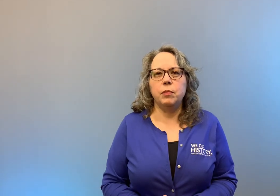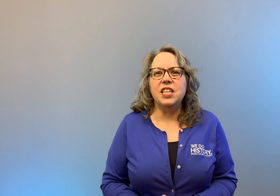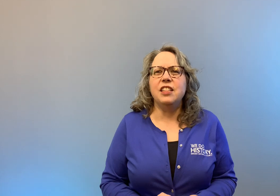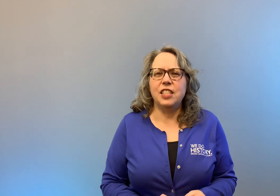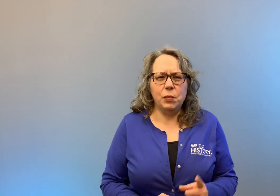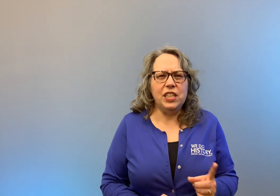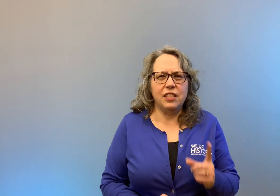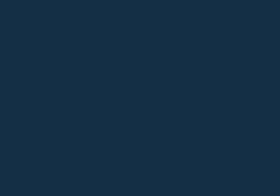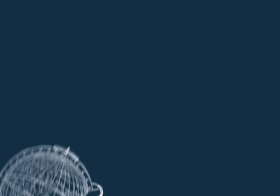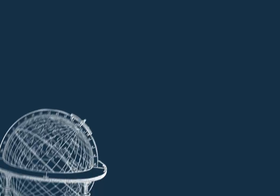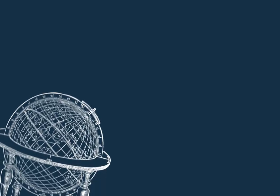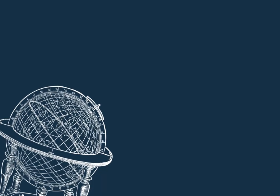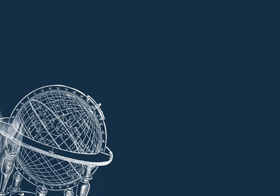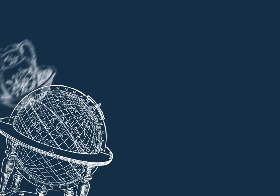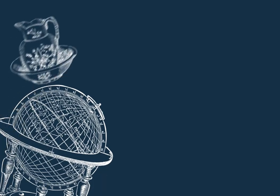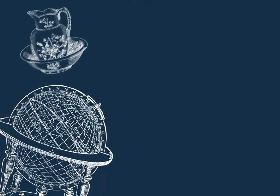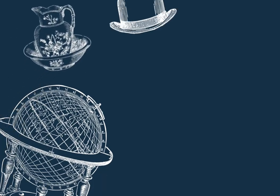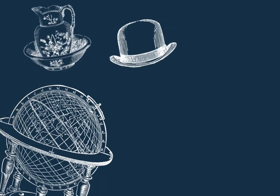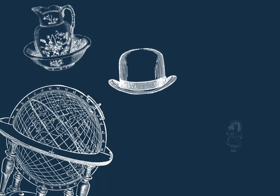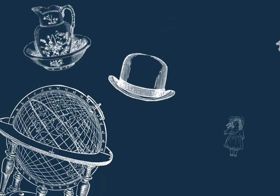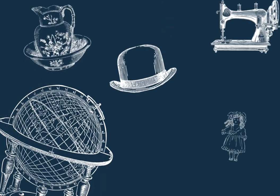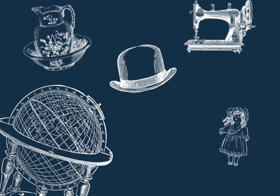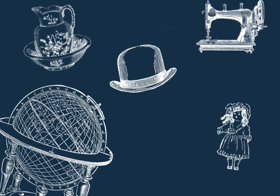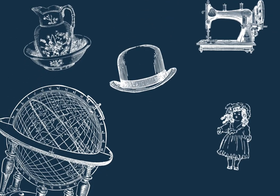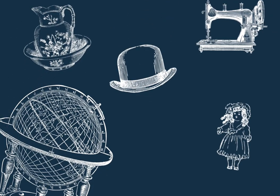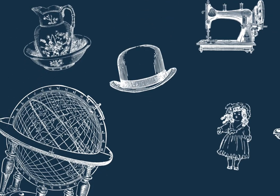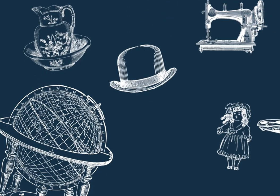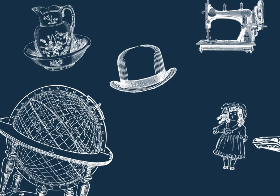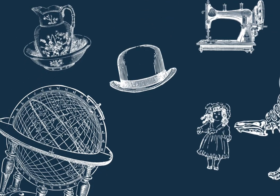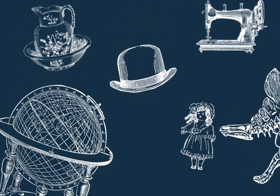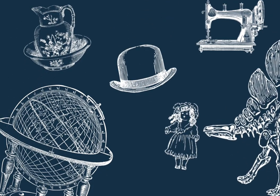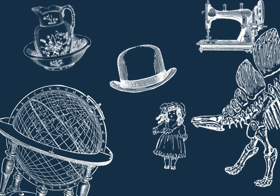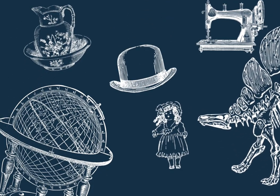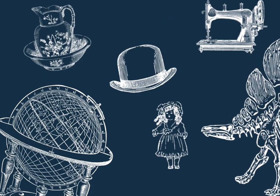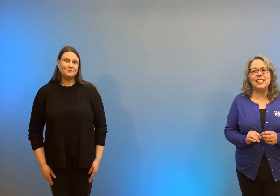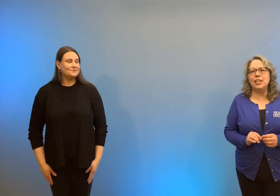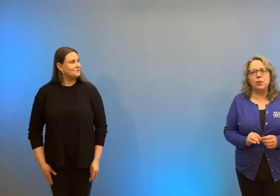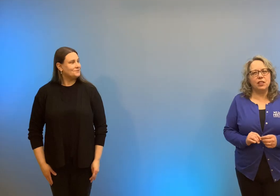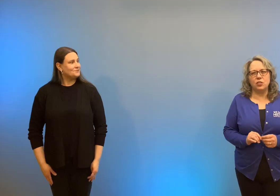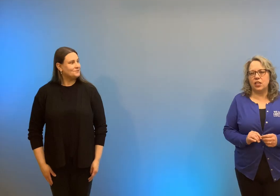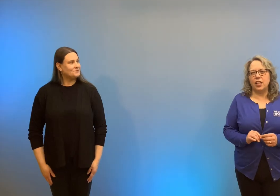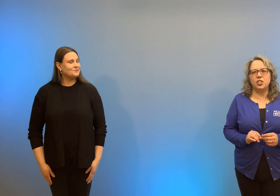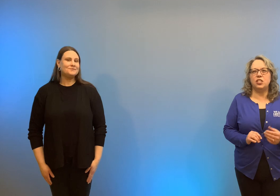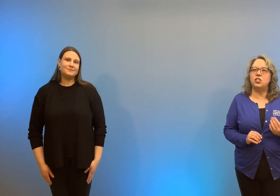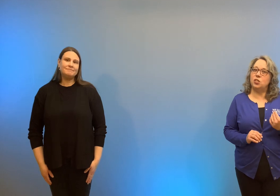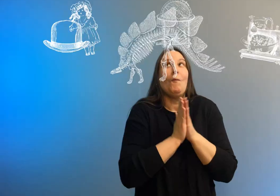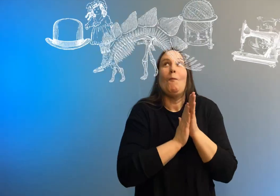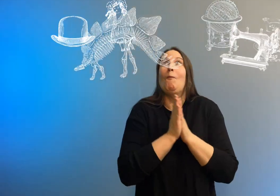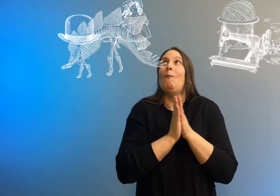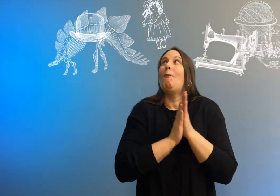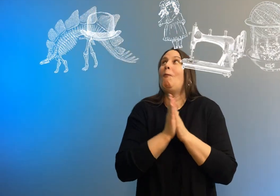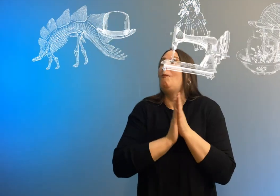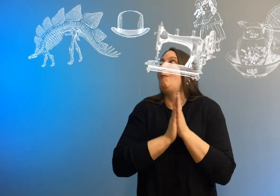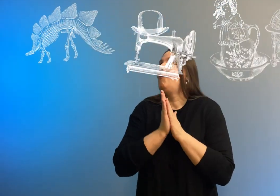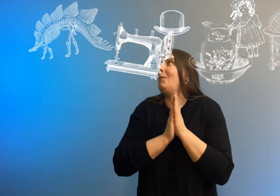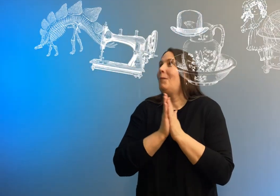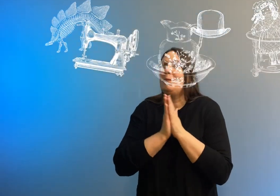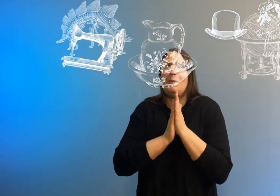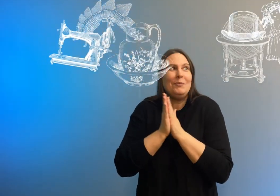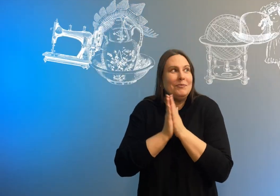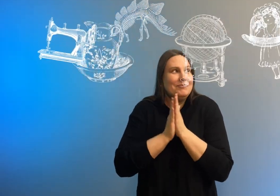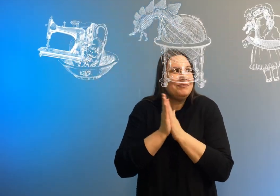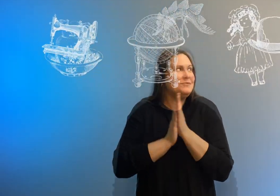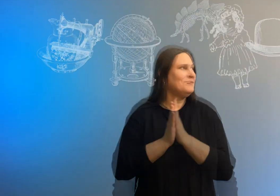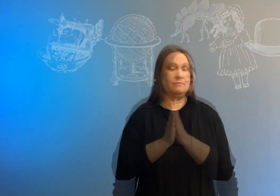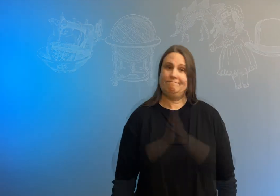museum, this means that while the organization may legally own its collections, it isn't keeping those collections to itself. Museums